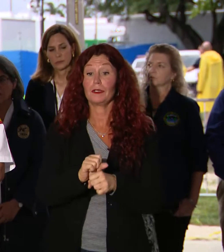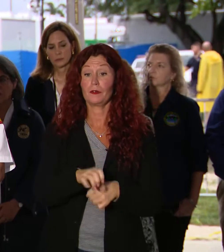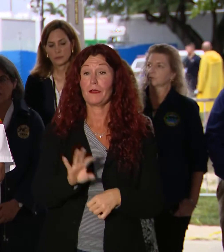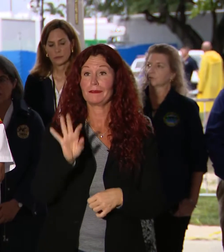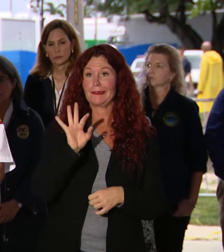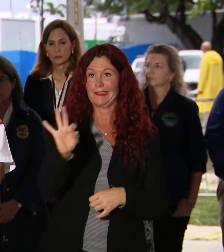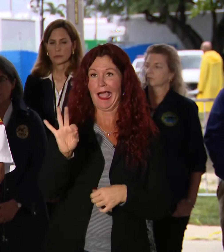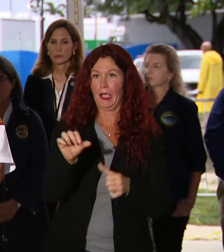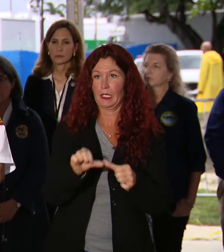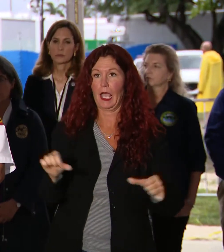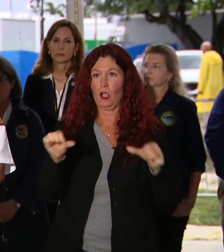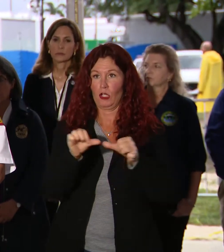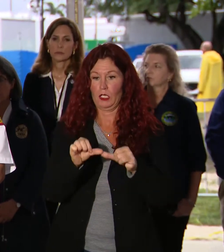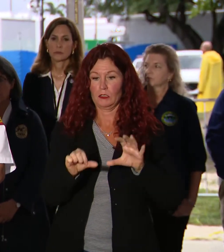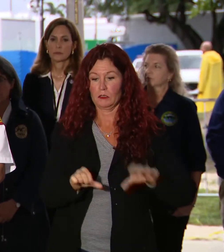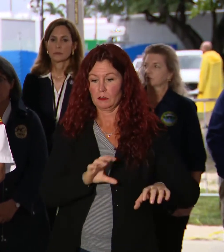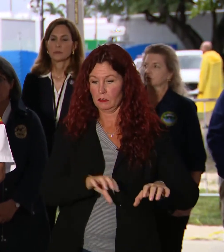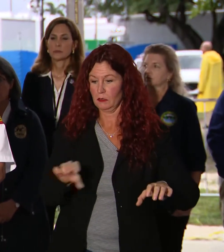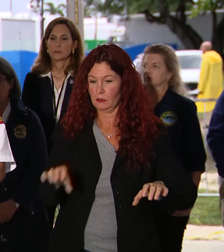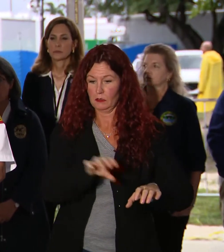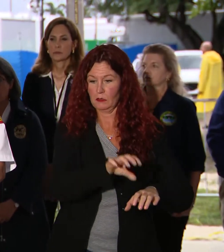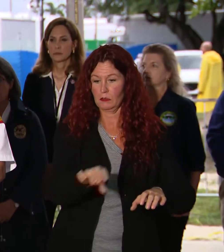grids: B3,